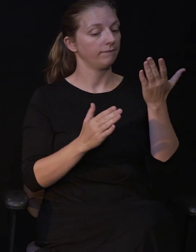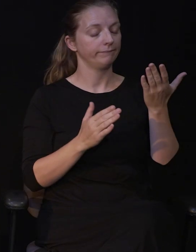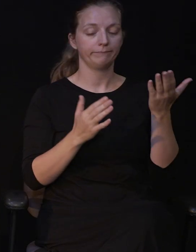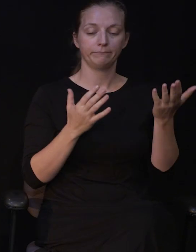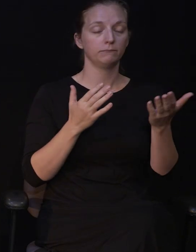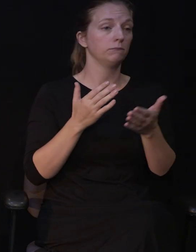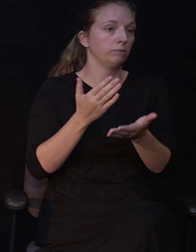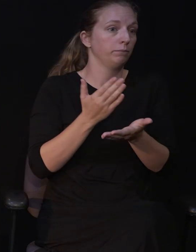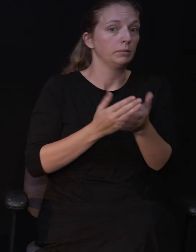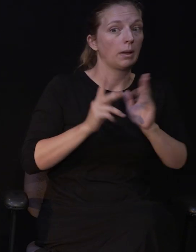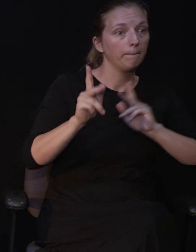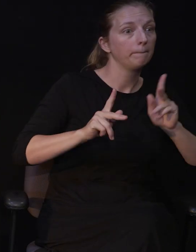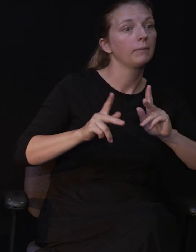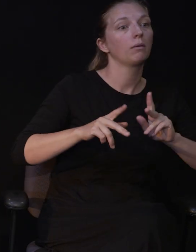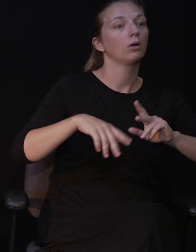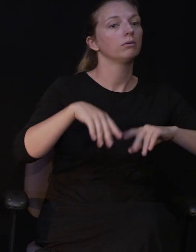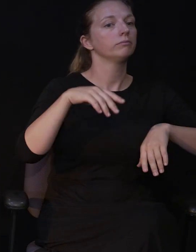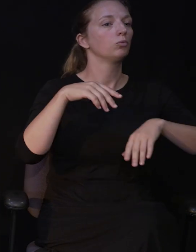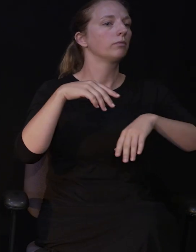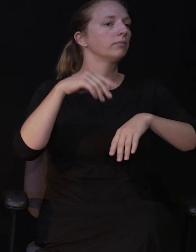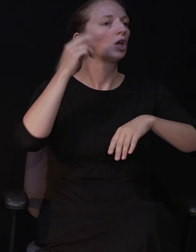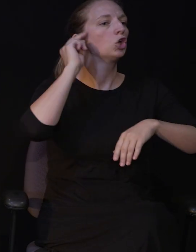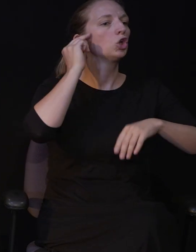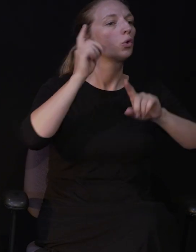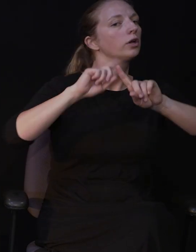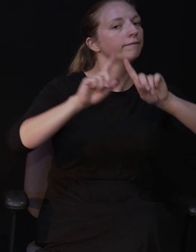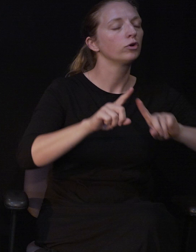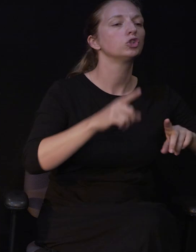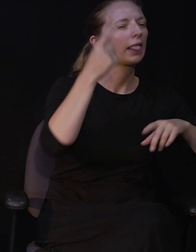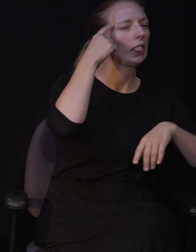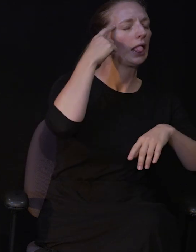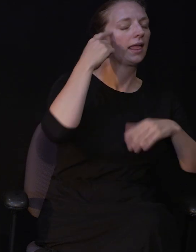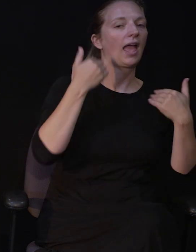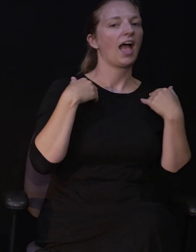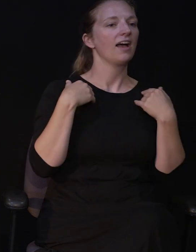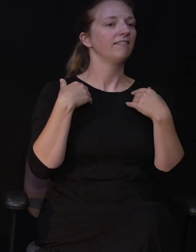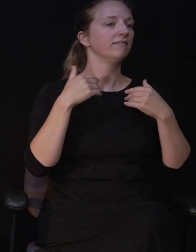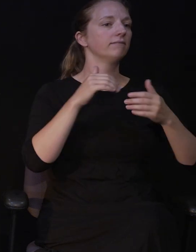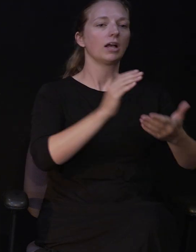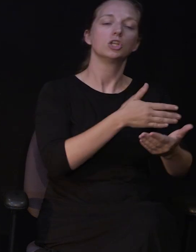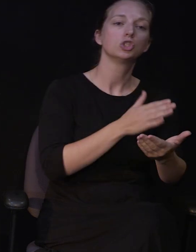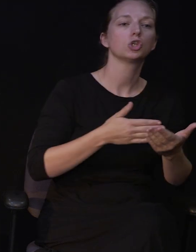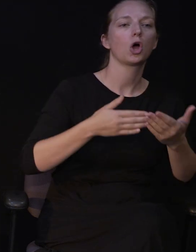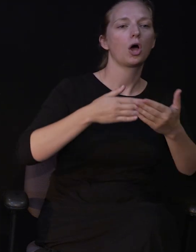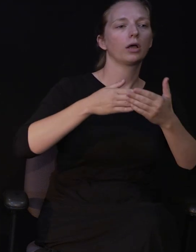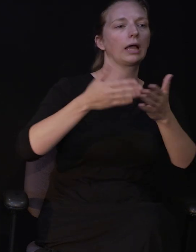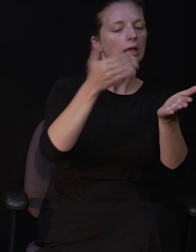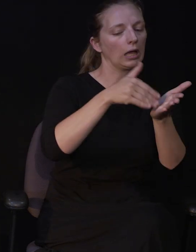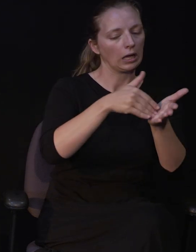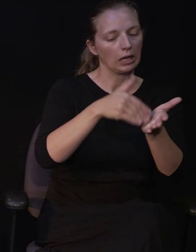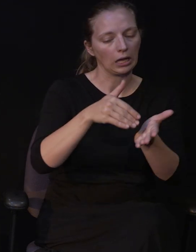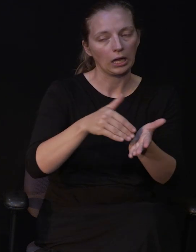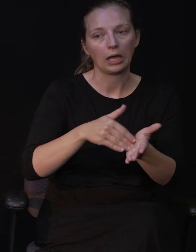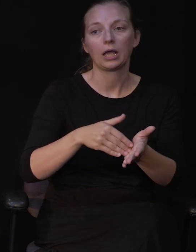some people with neurodivergent ways of thinking have like a song that they put on repeat that helps keep them like